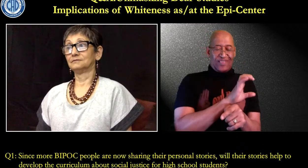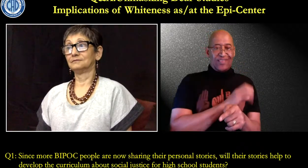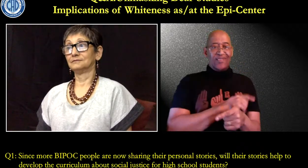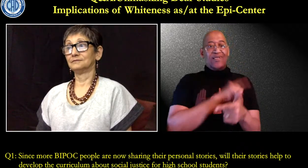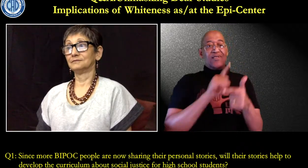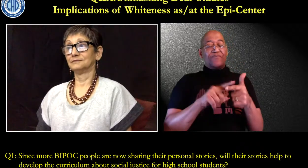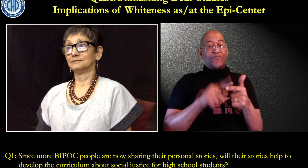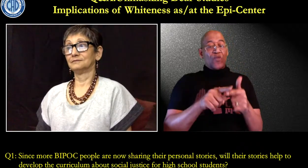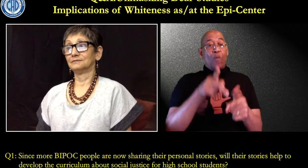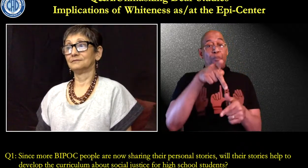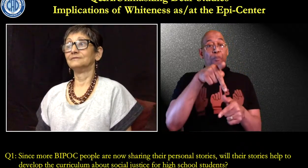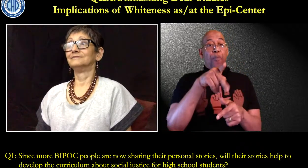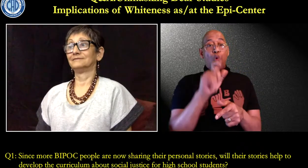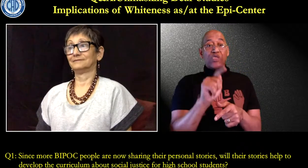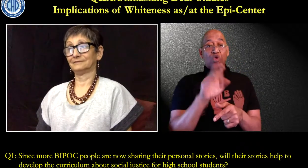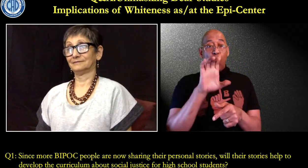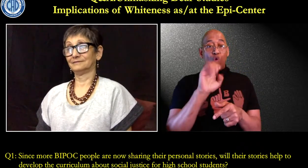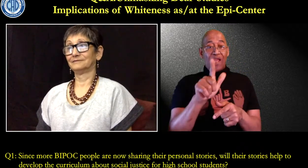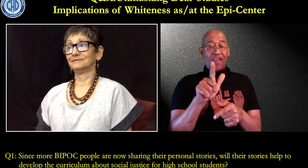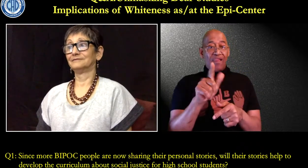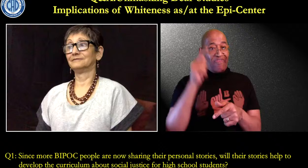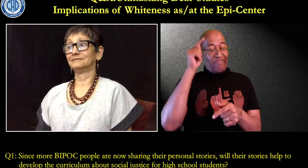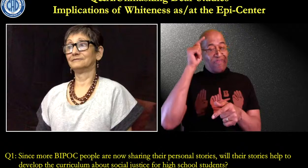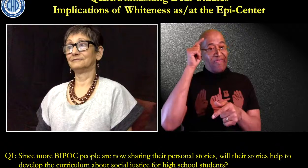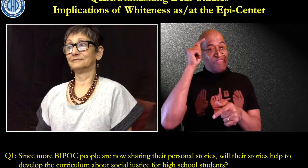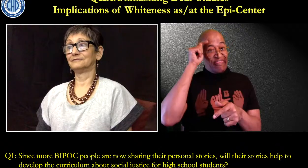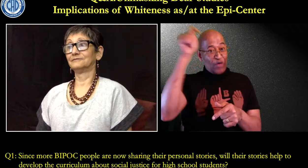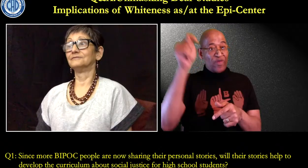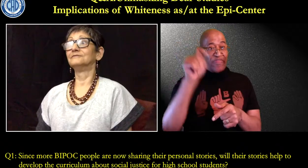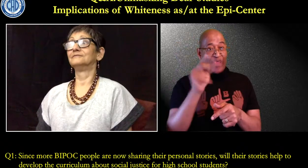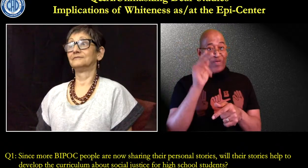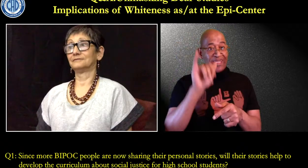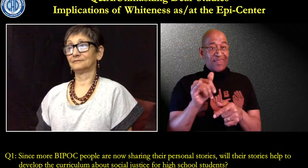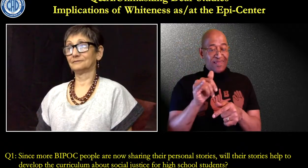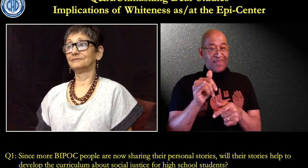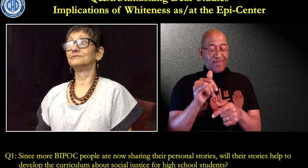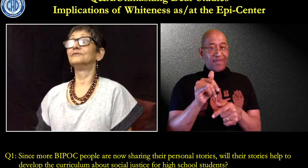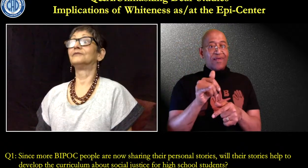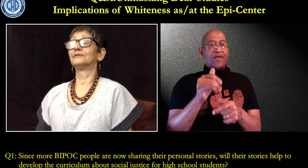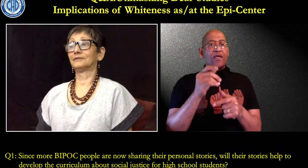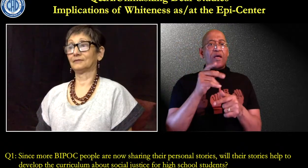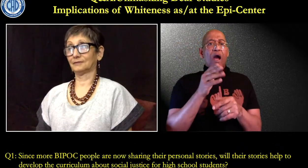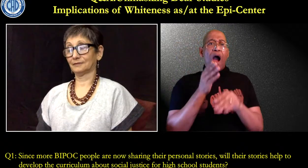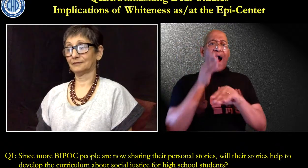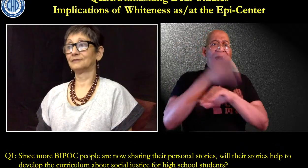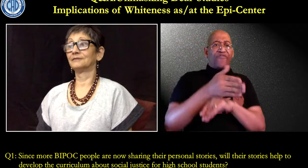First, there's American history, the 1800s, 1900s.